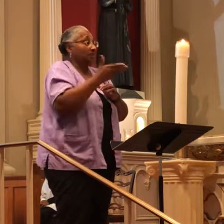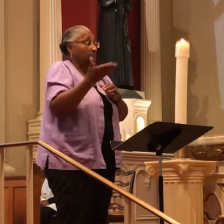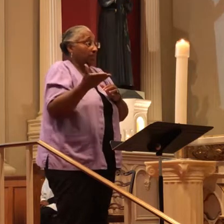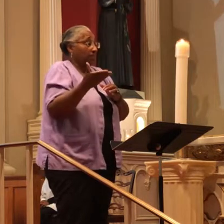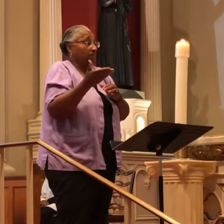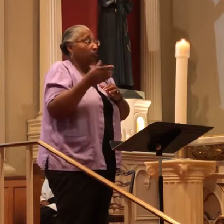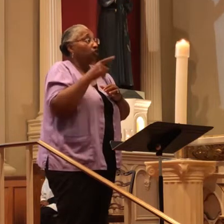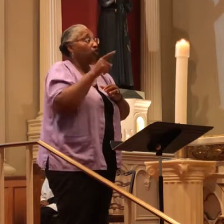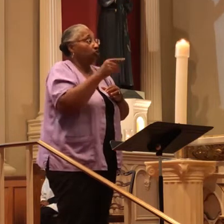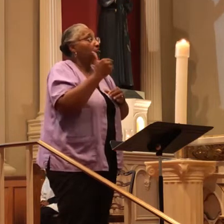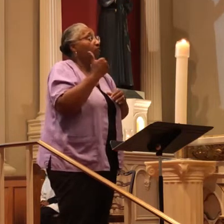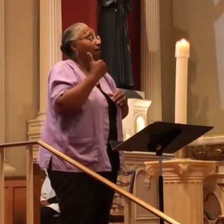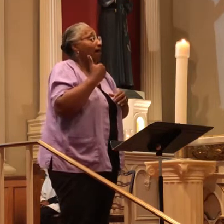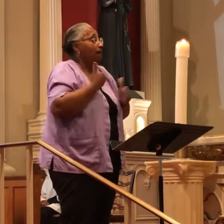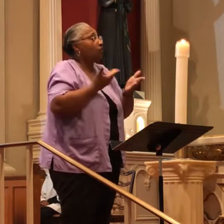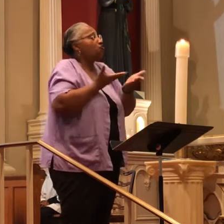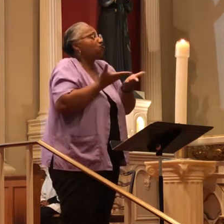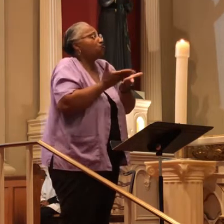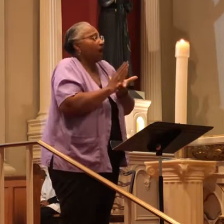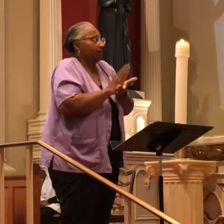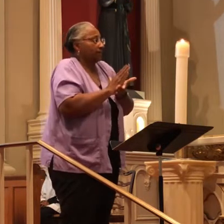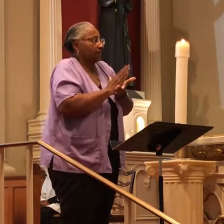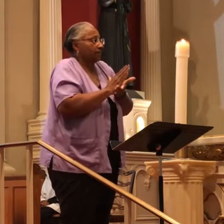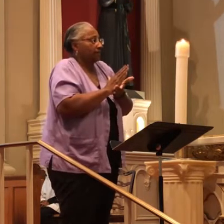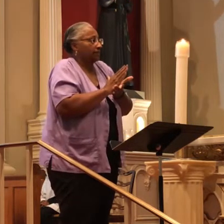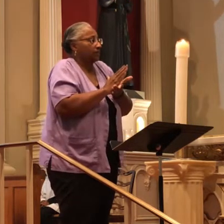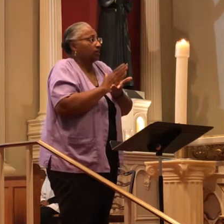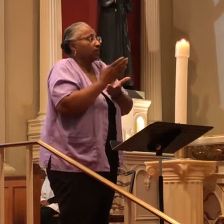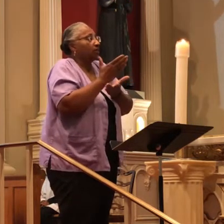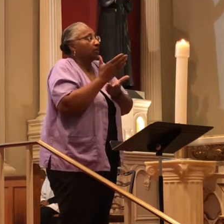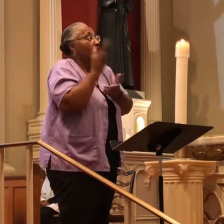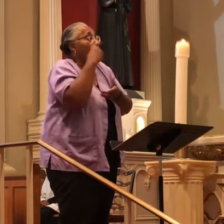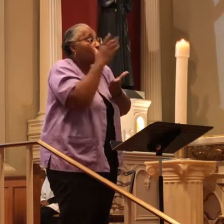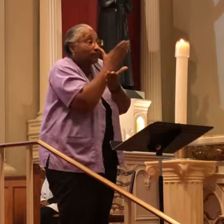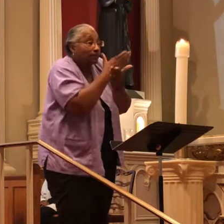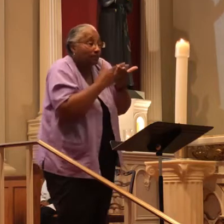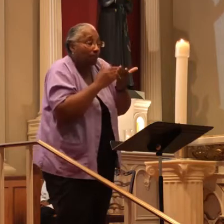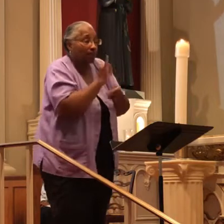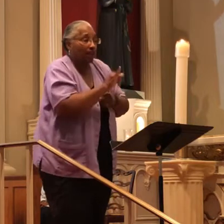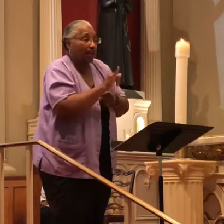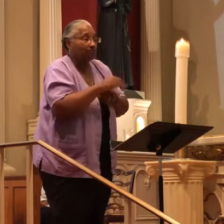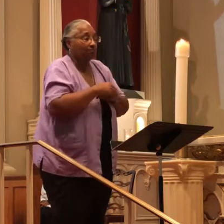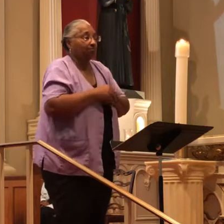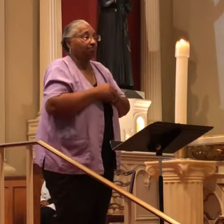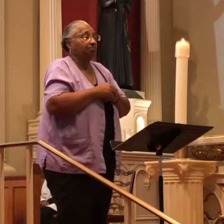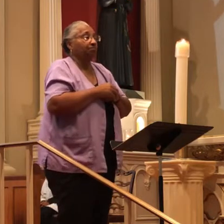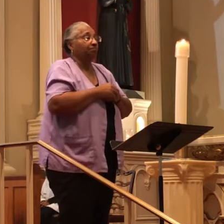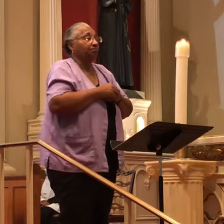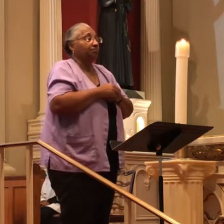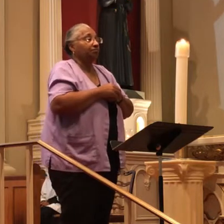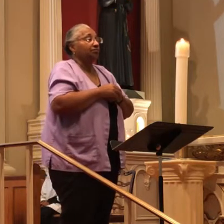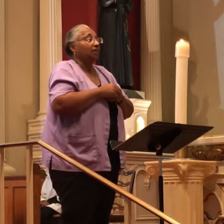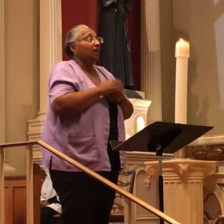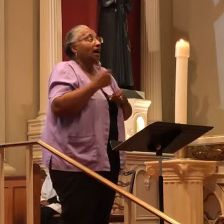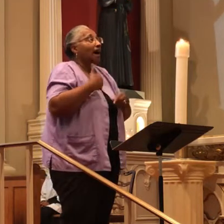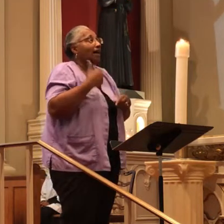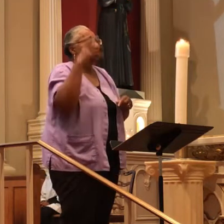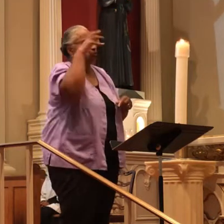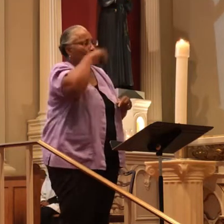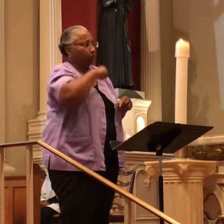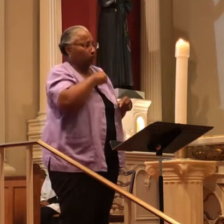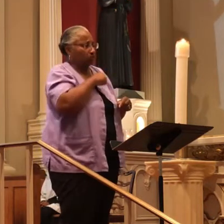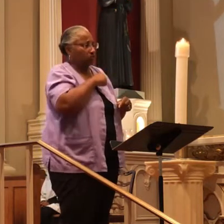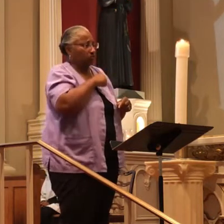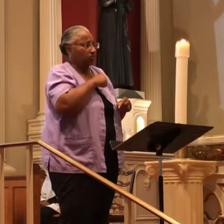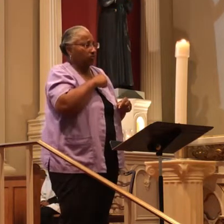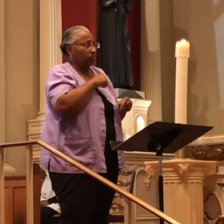to part of that treasure. So there is a legal, legitimate right to what you find. I assume that obviously